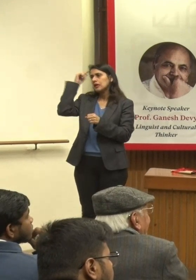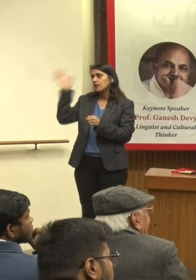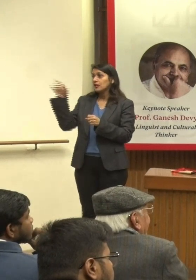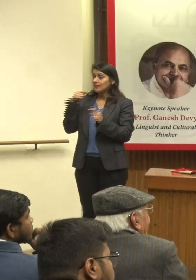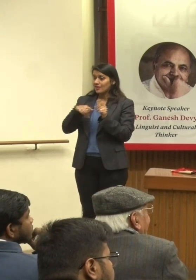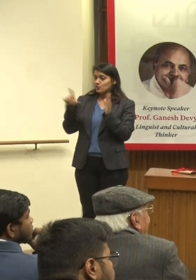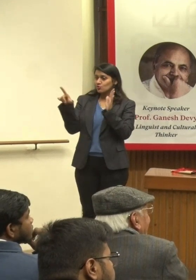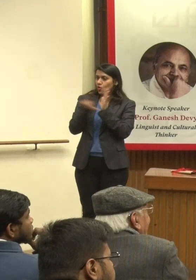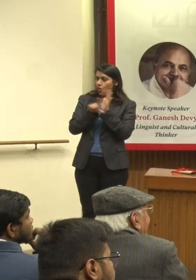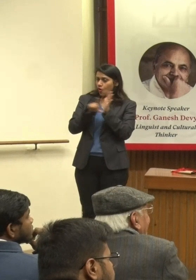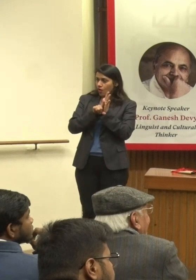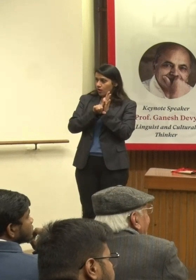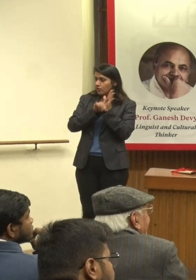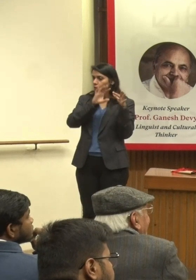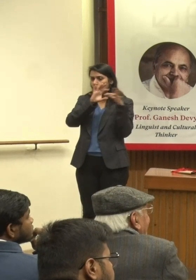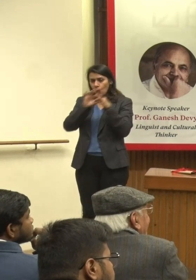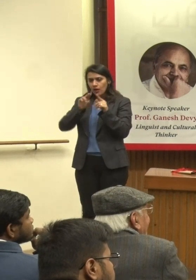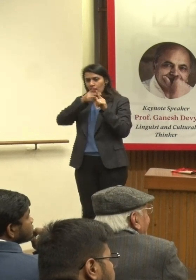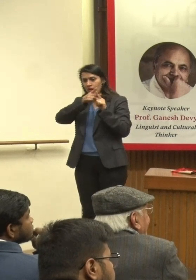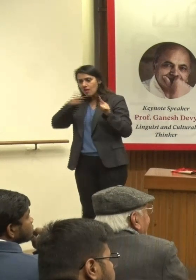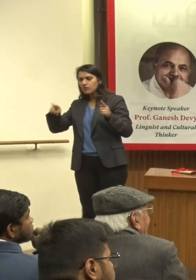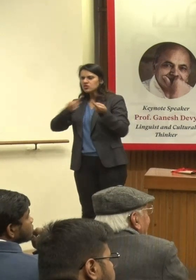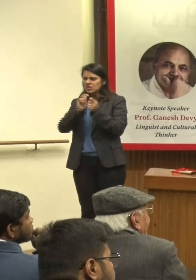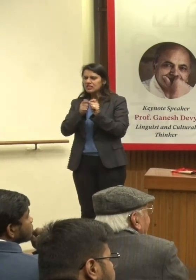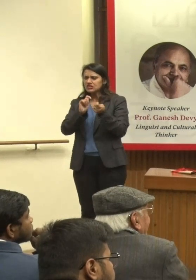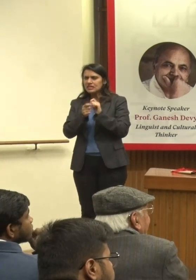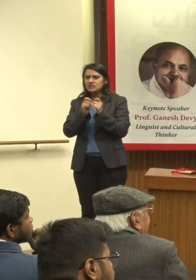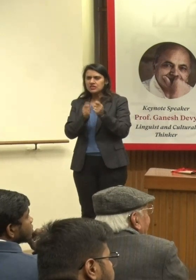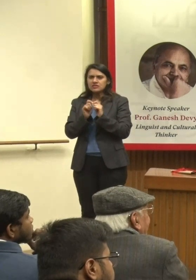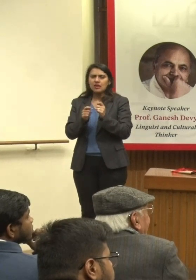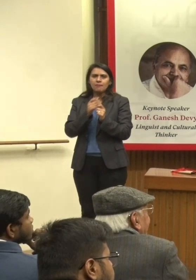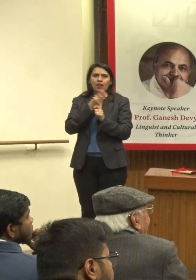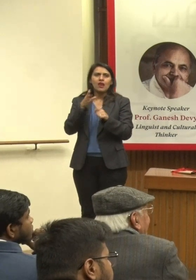went through several amendments.